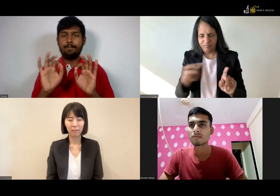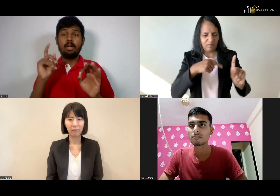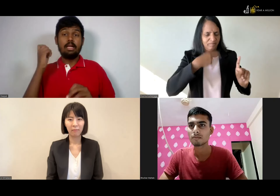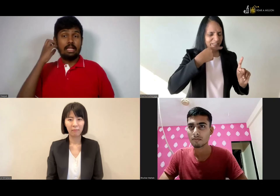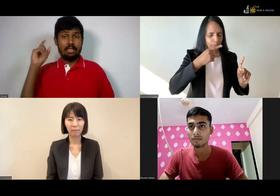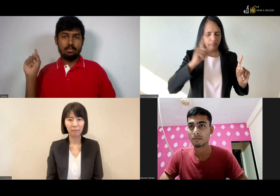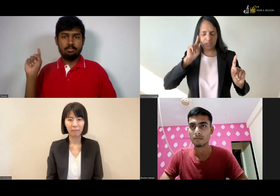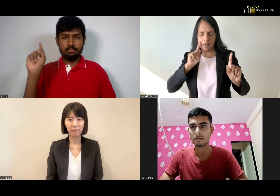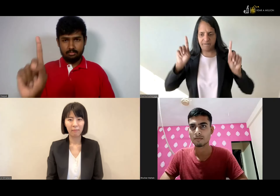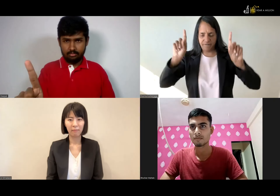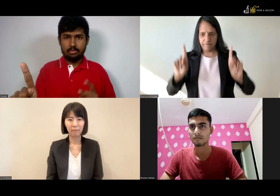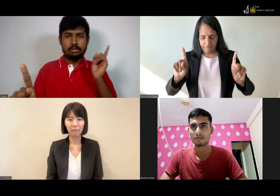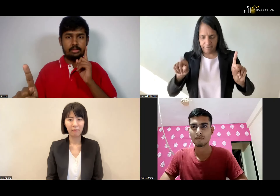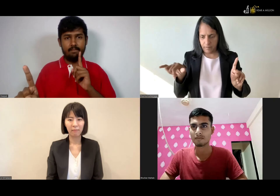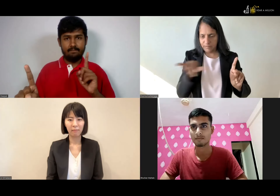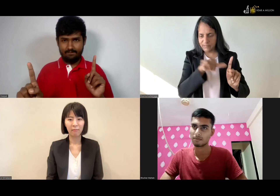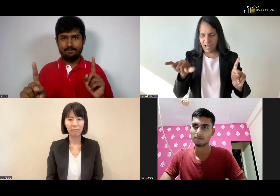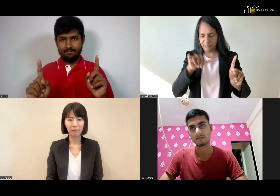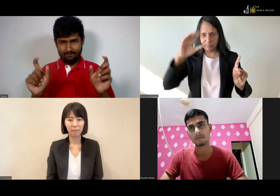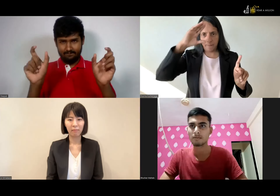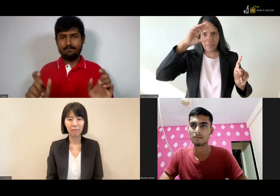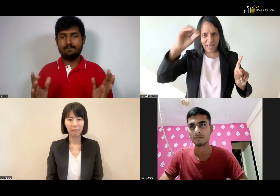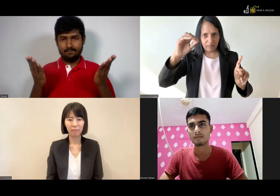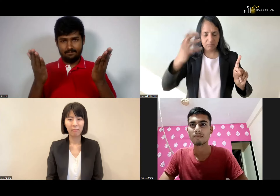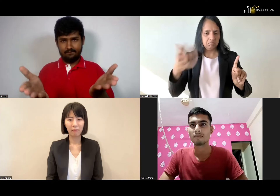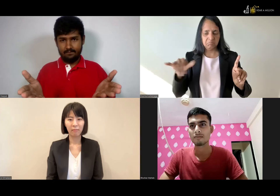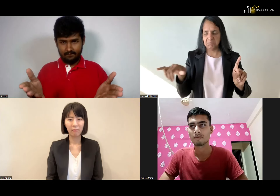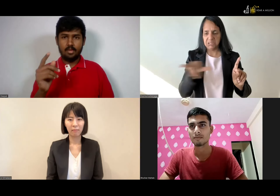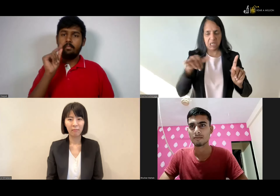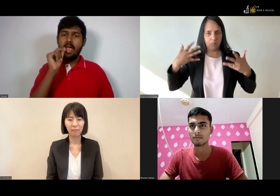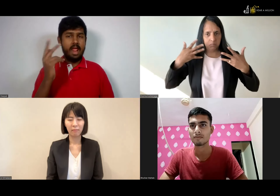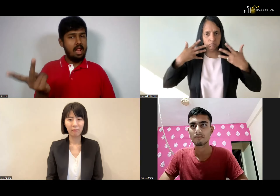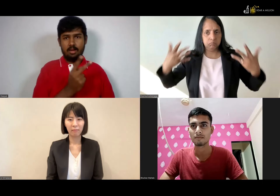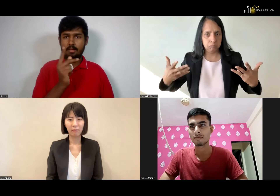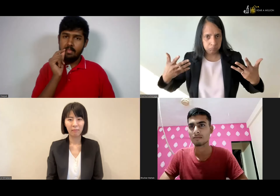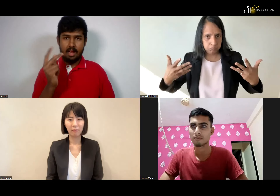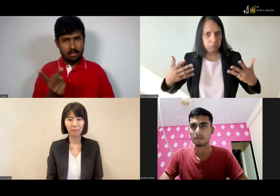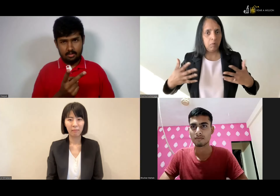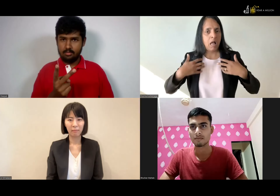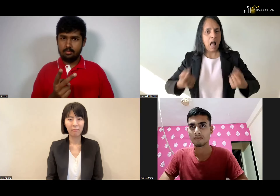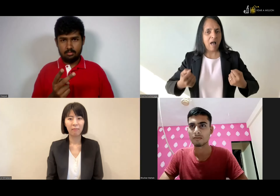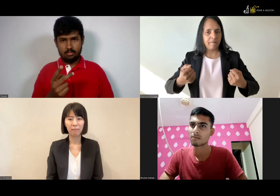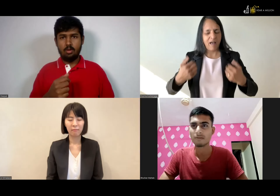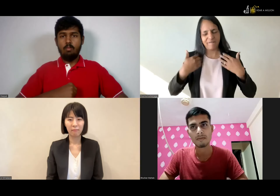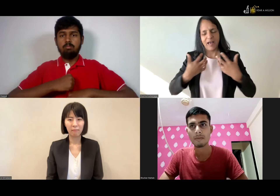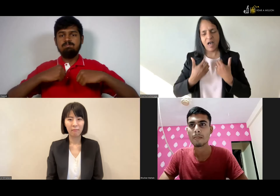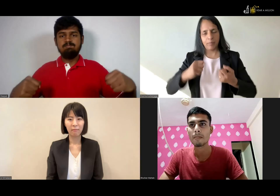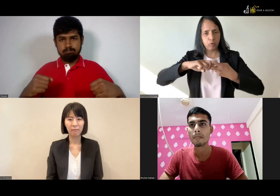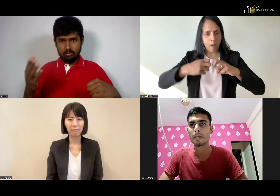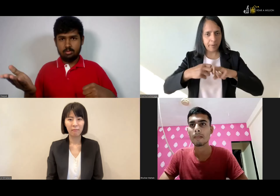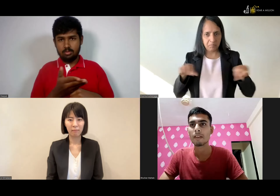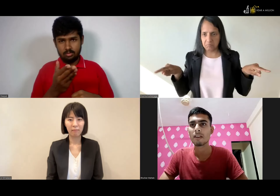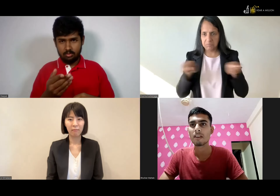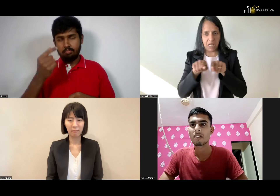deaf community because they are not getting the equity. When we talk about the hearing people and the deaf person, like